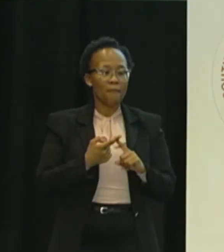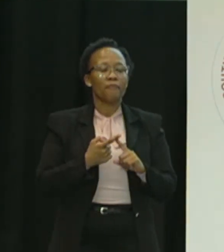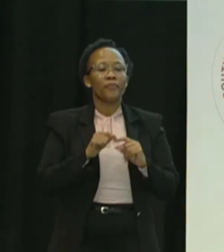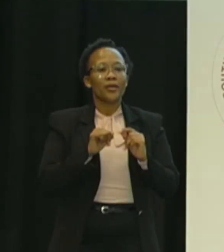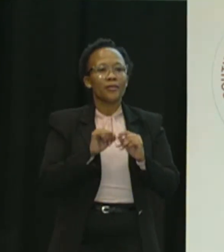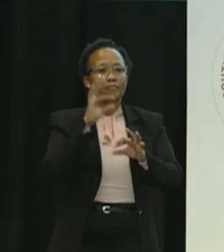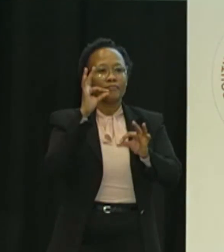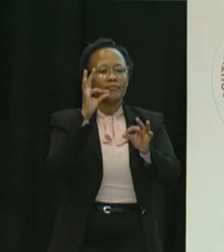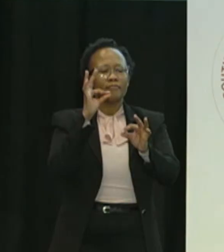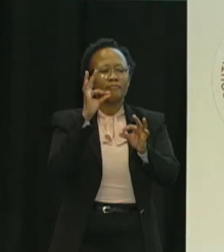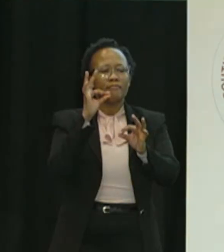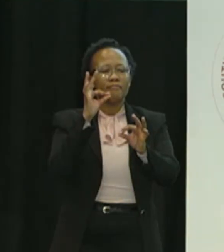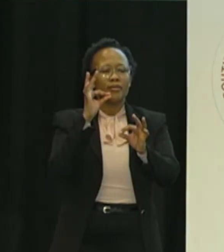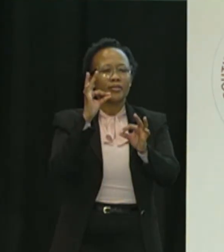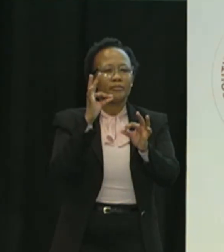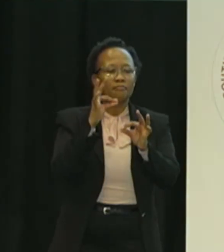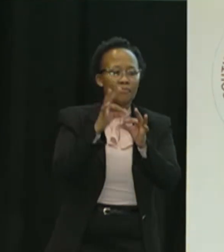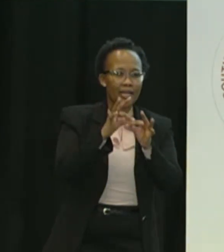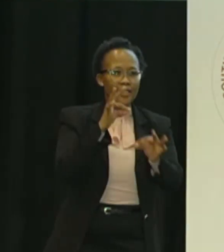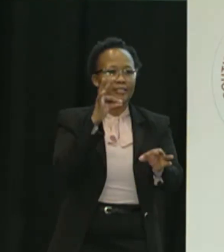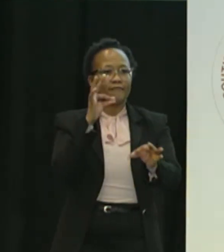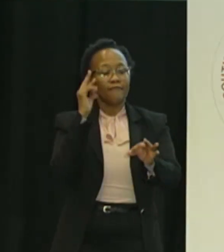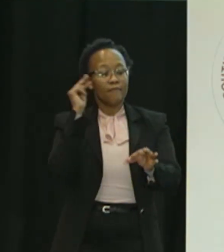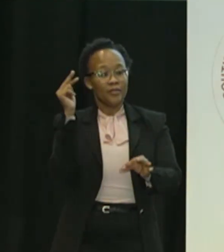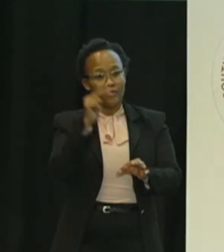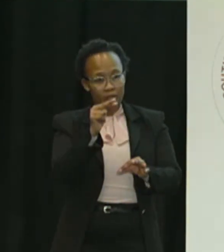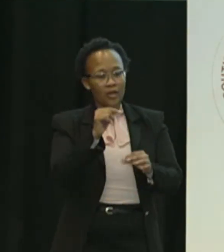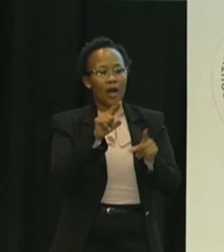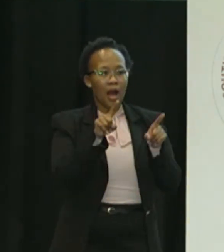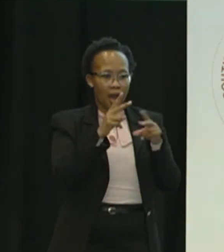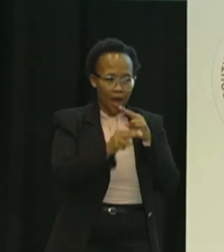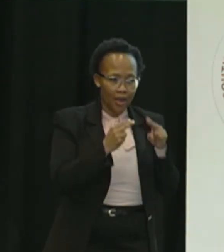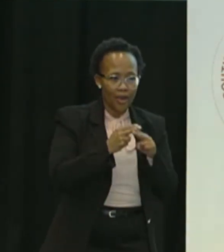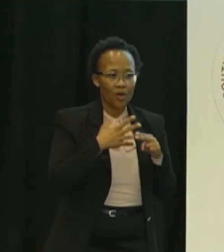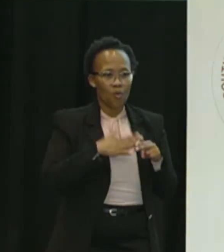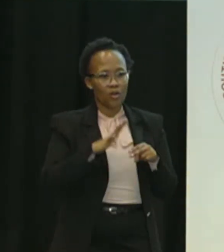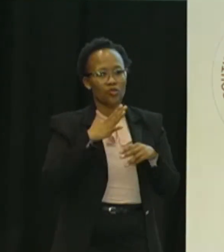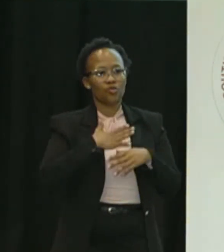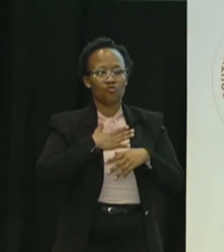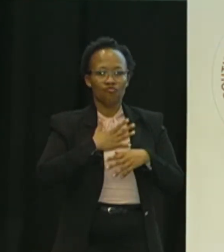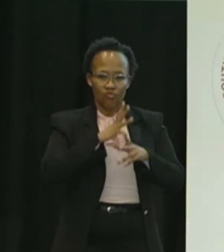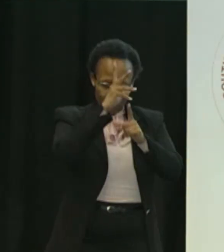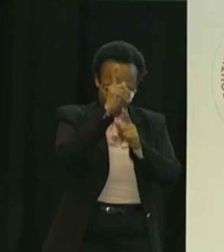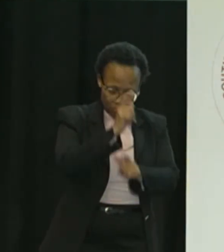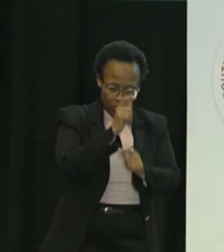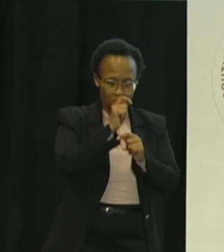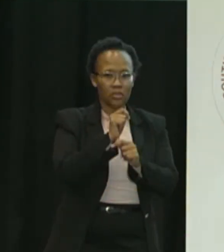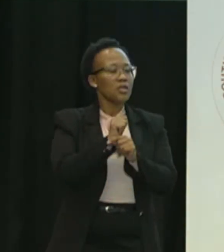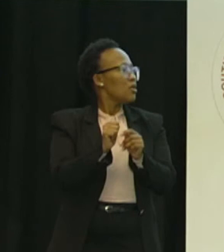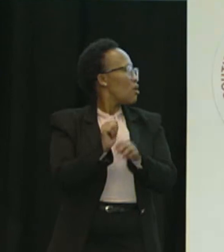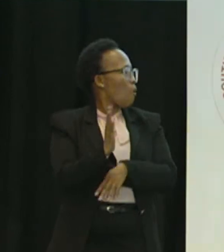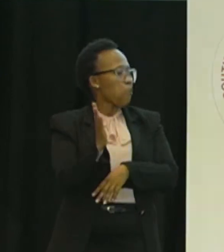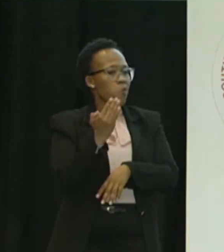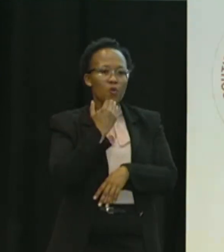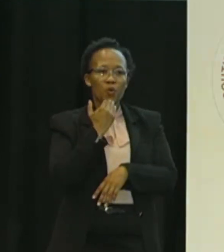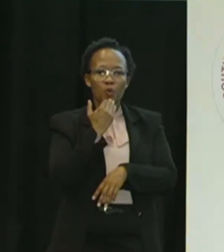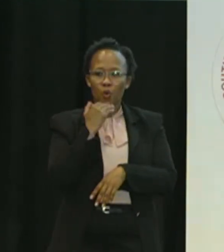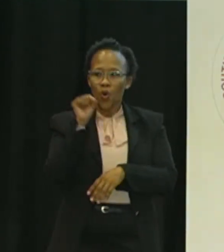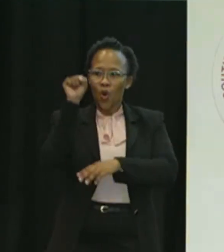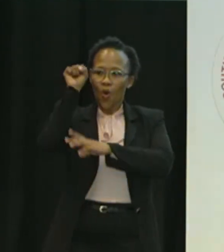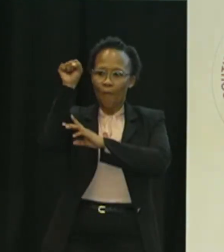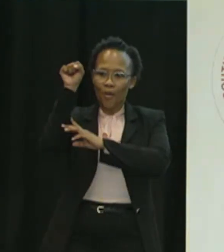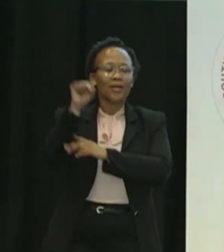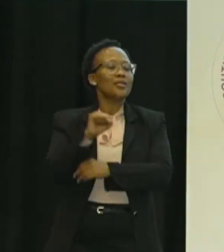behalf, acknowledge once again the presence of our comrades from CDC, Comrade Helen.